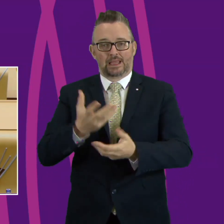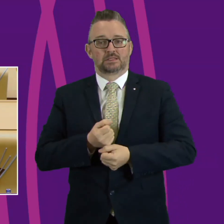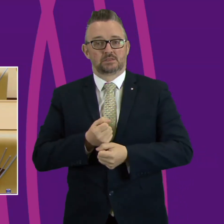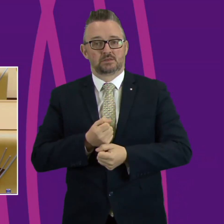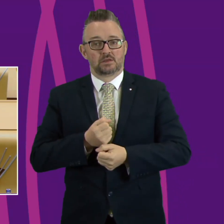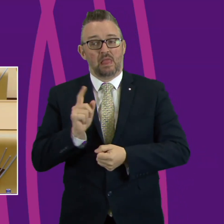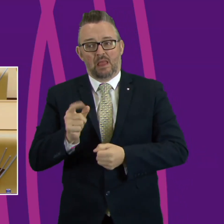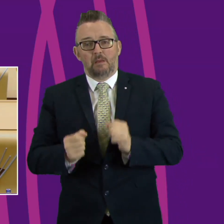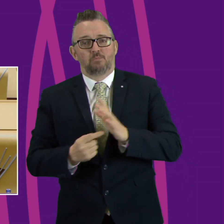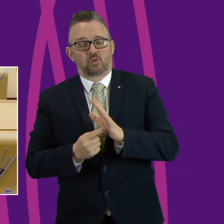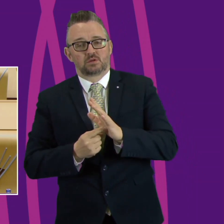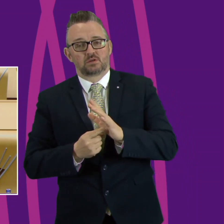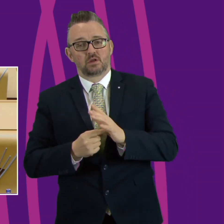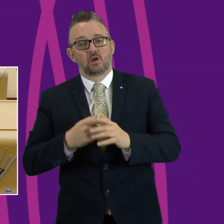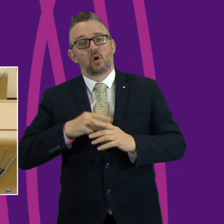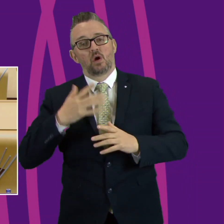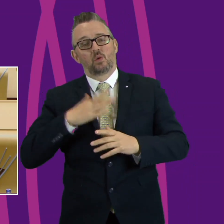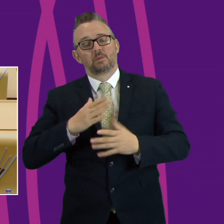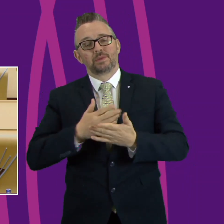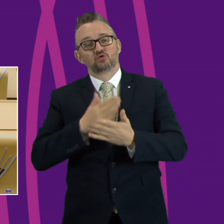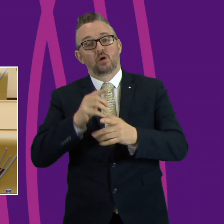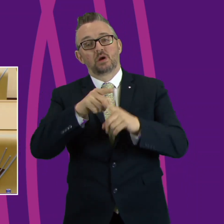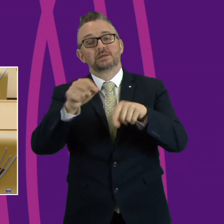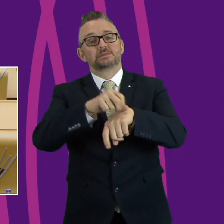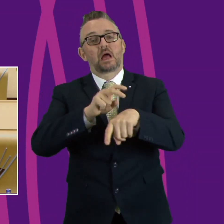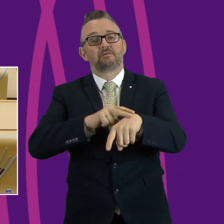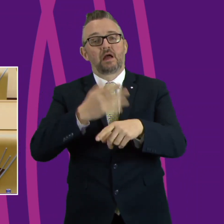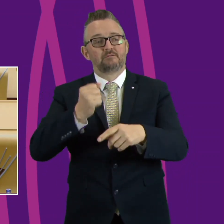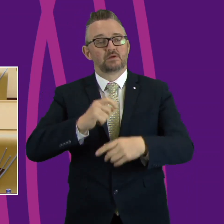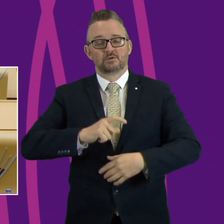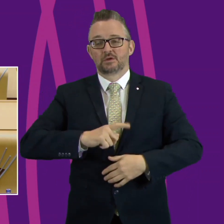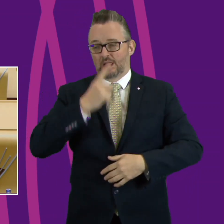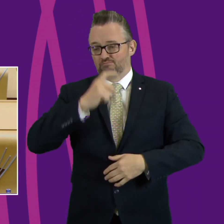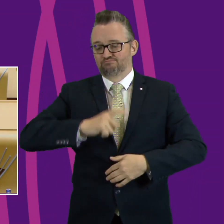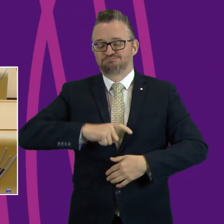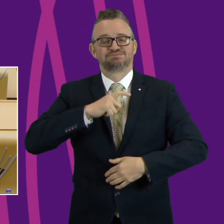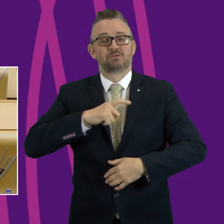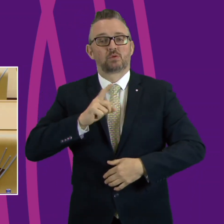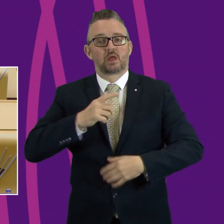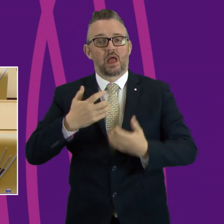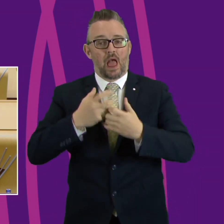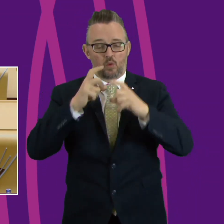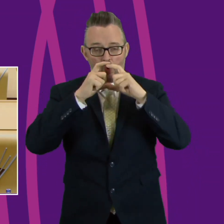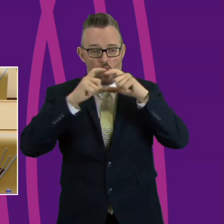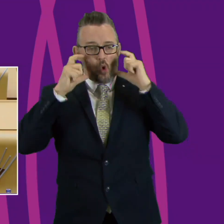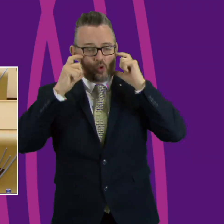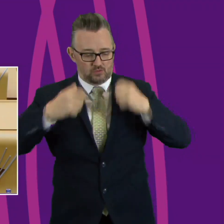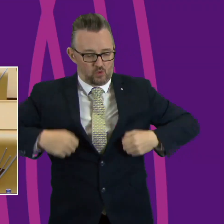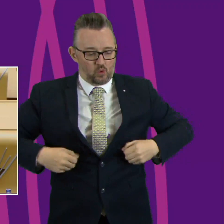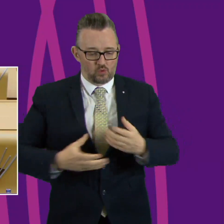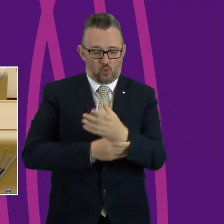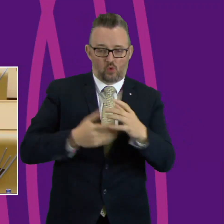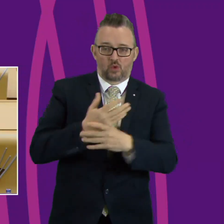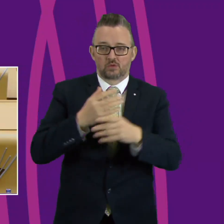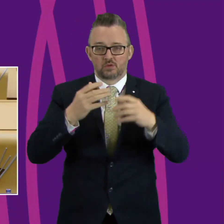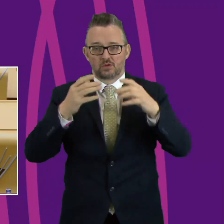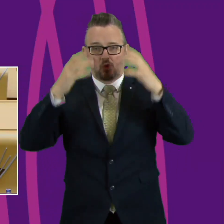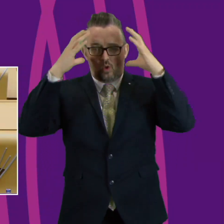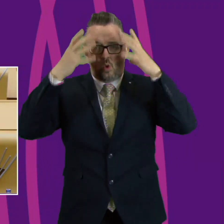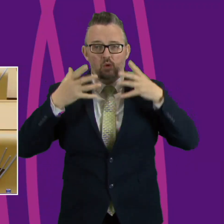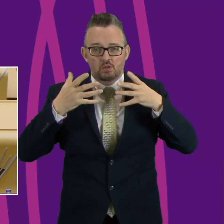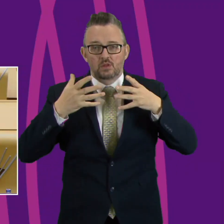have the confidence and the training to know how to use it, particularly not only how to put it on, but particularly